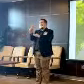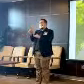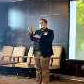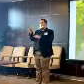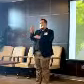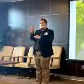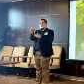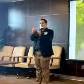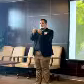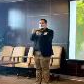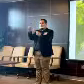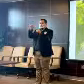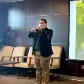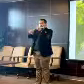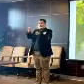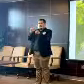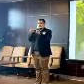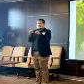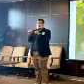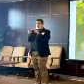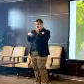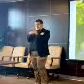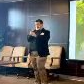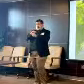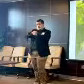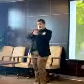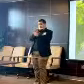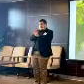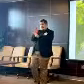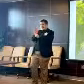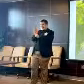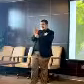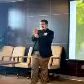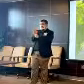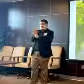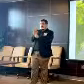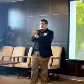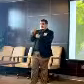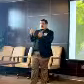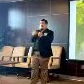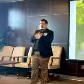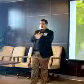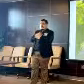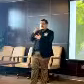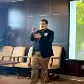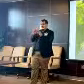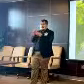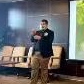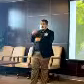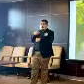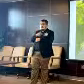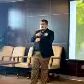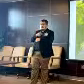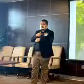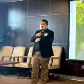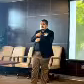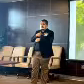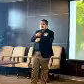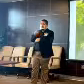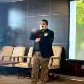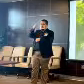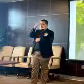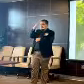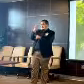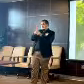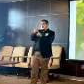and science. The world of COVID-19 has been and is scary for a family like ours. We know